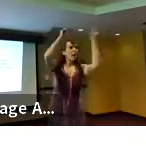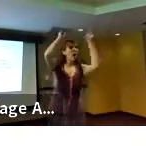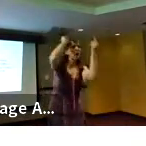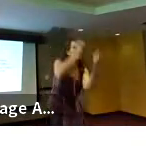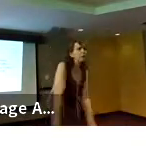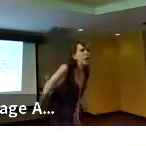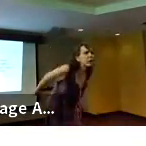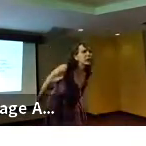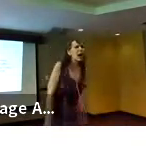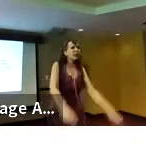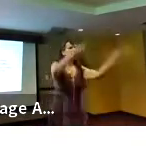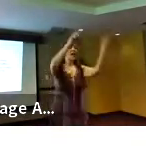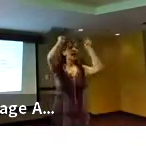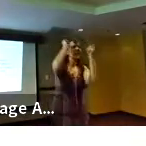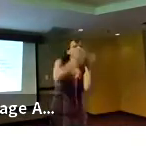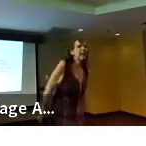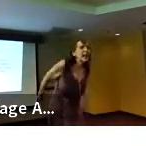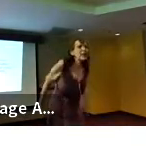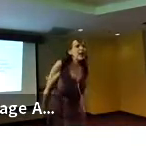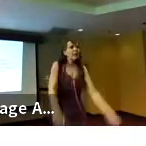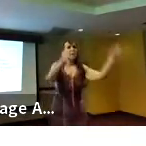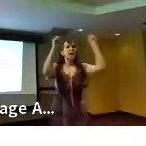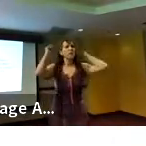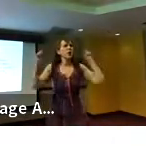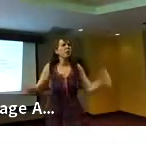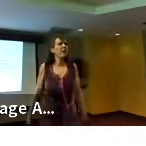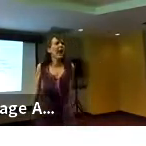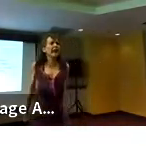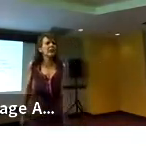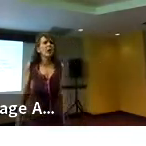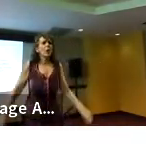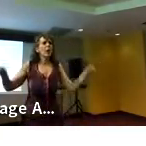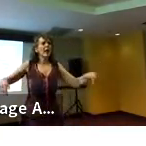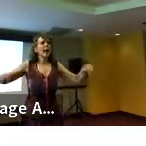first, not mobile first, not JS this, not